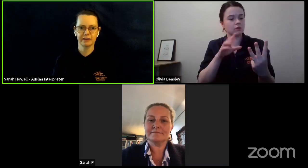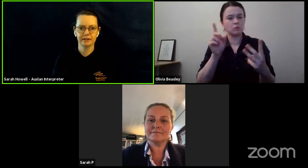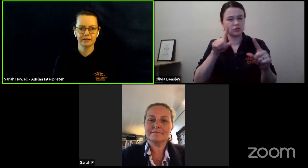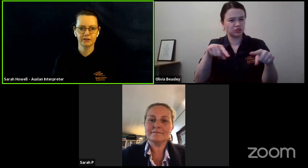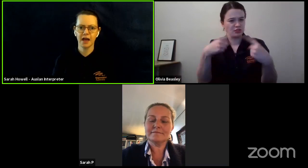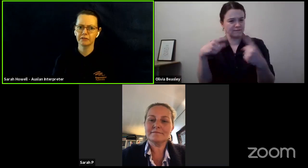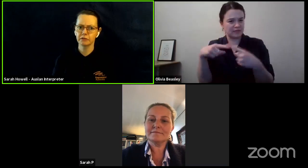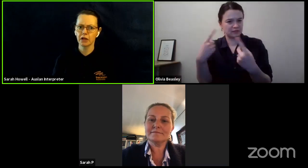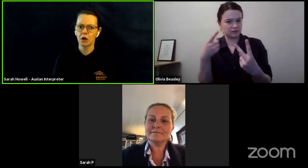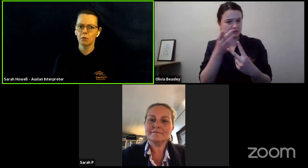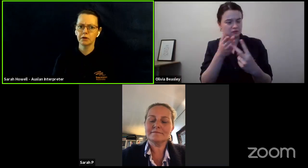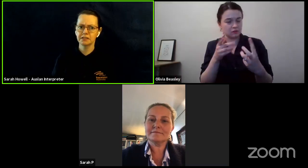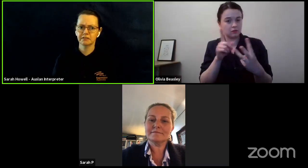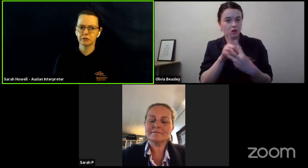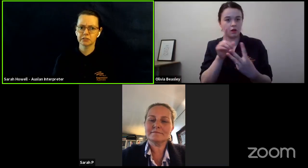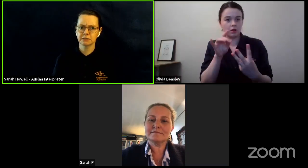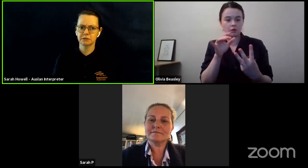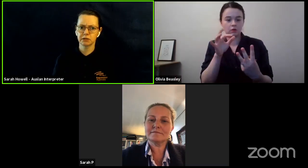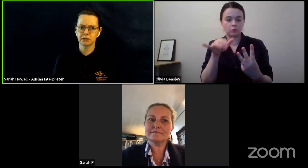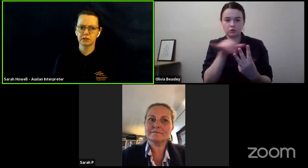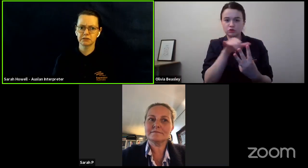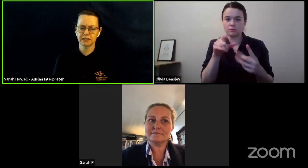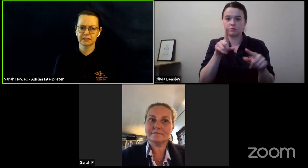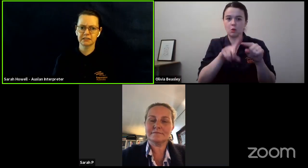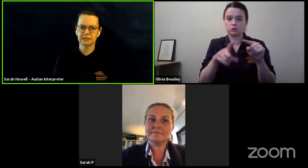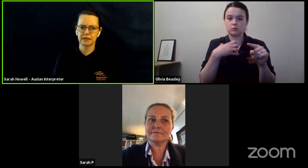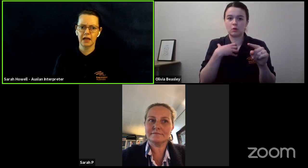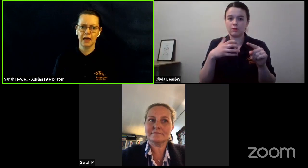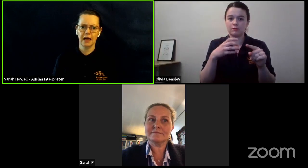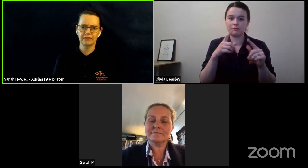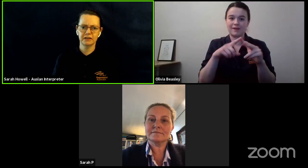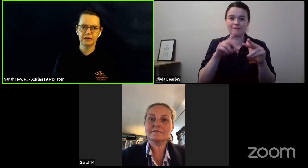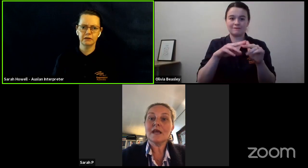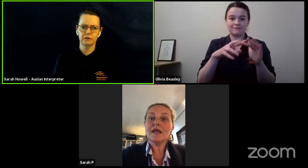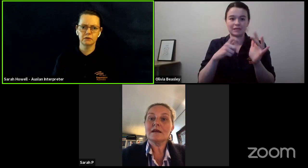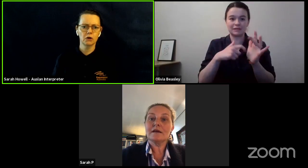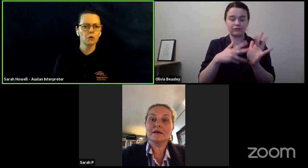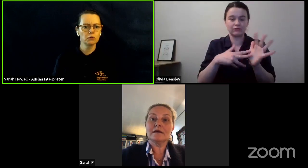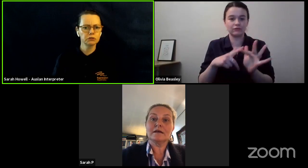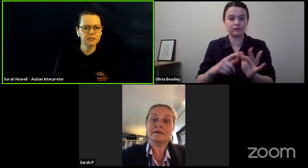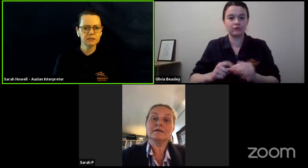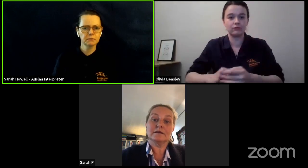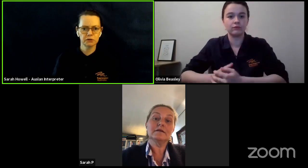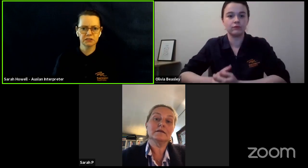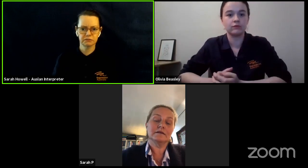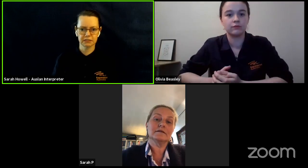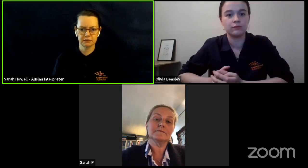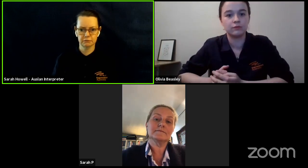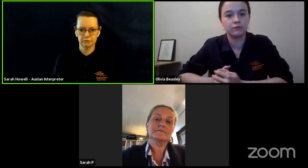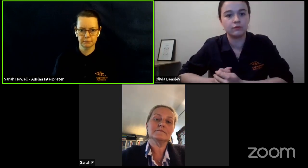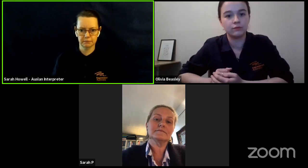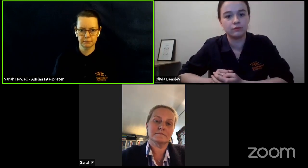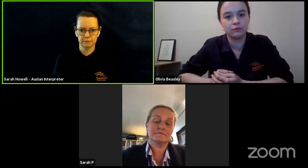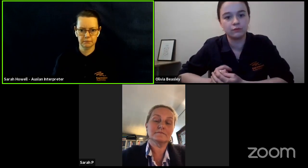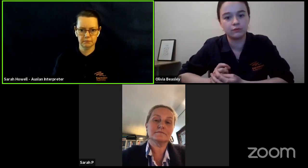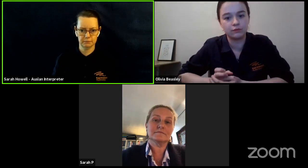Okay, great. Thank you. And what are the differences between those vaccines, as in which one's the most